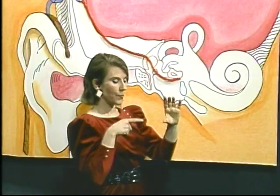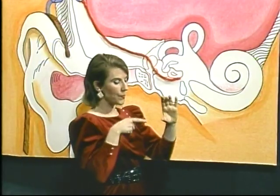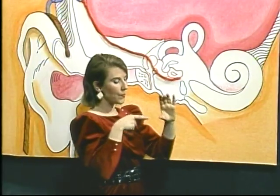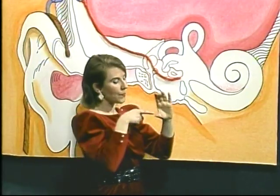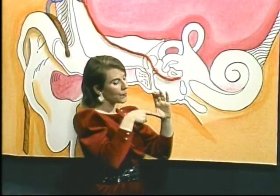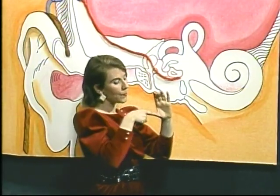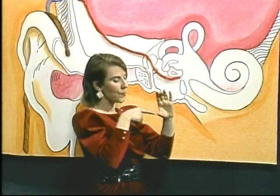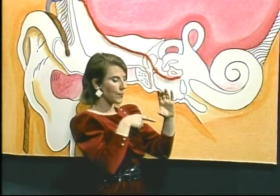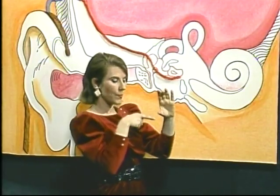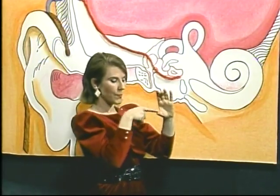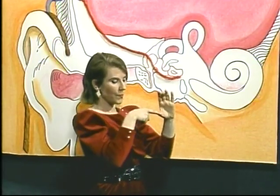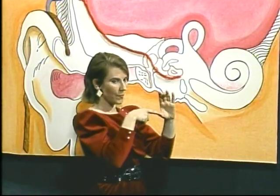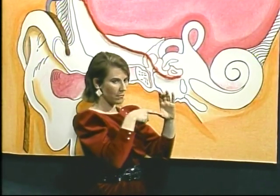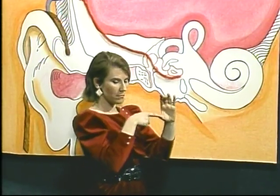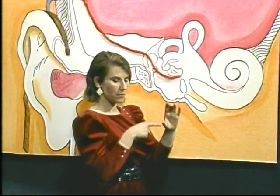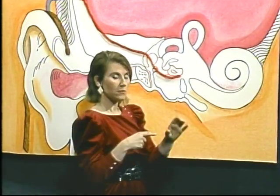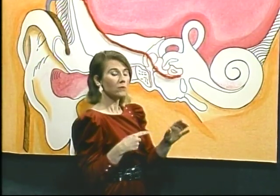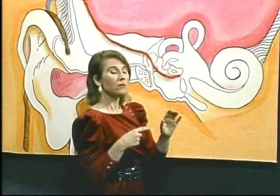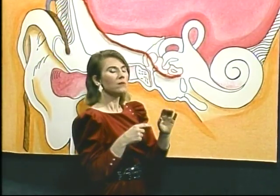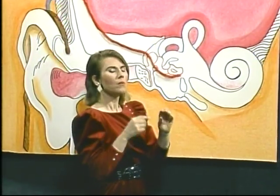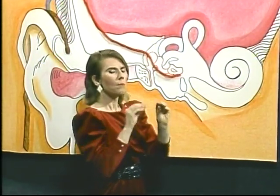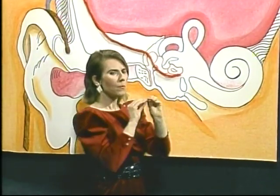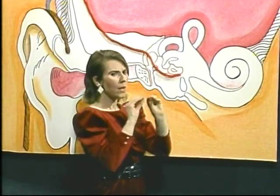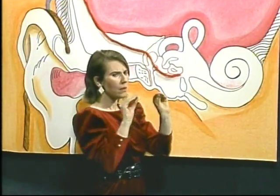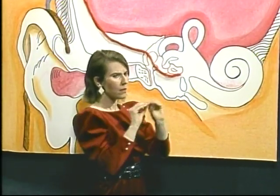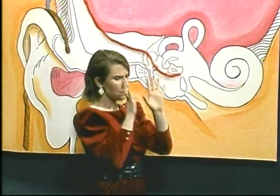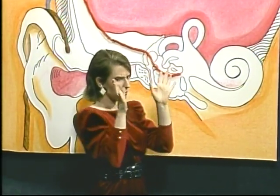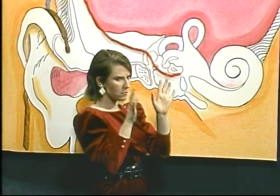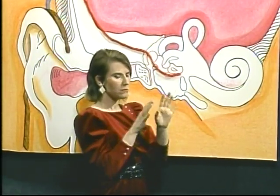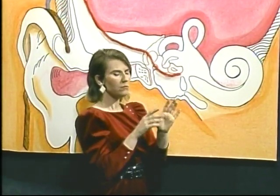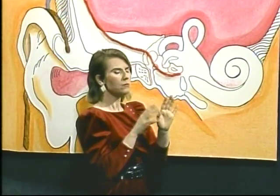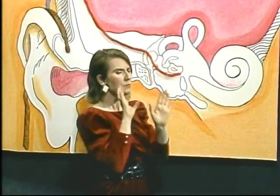The electrical signal is then emitted into the cochlea.